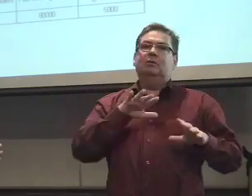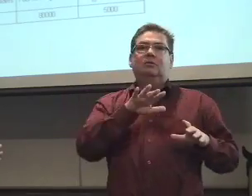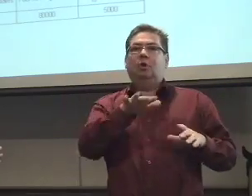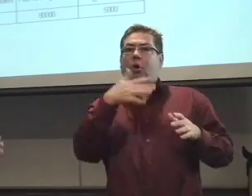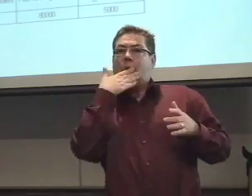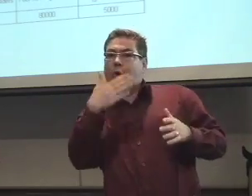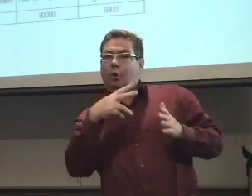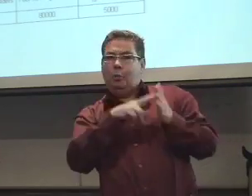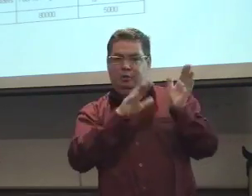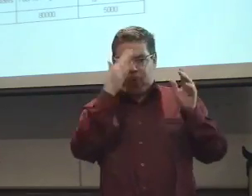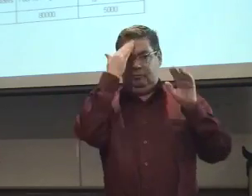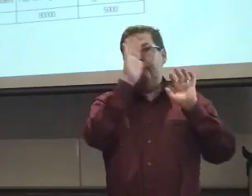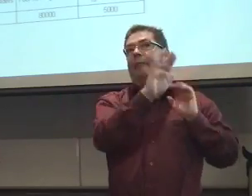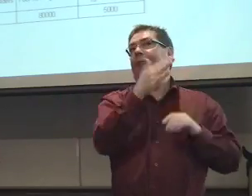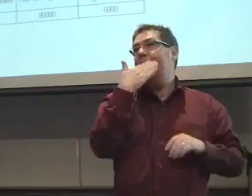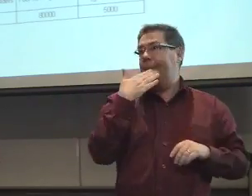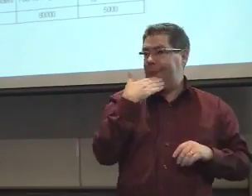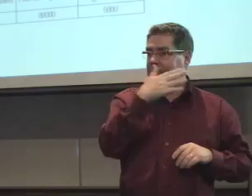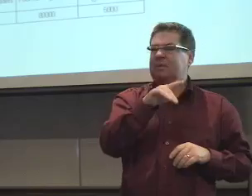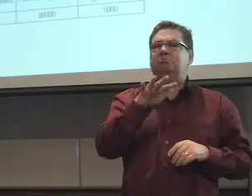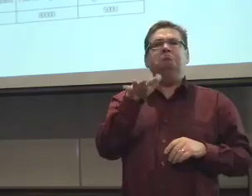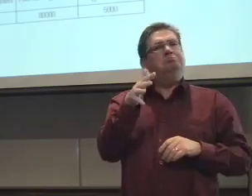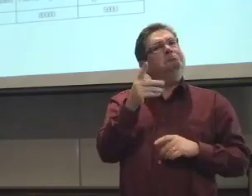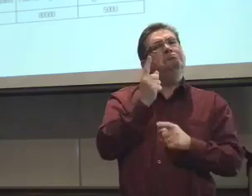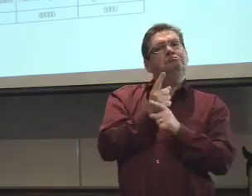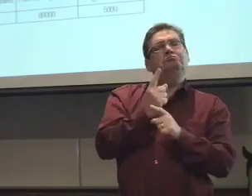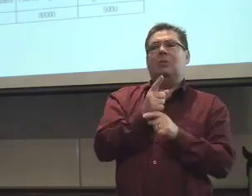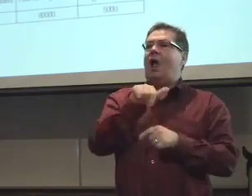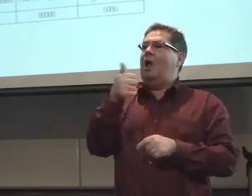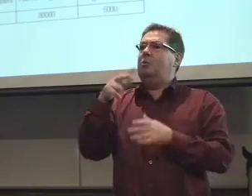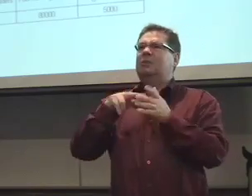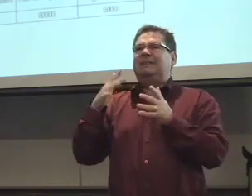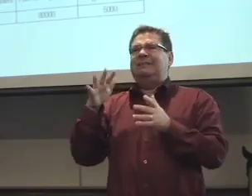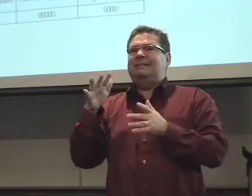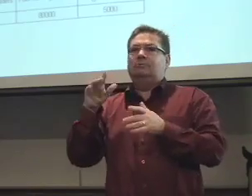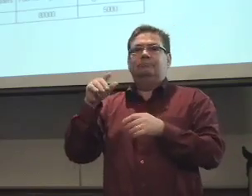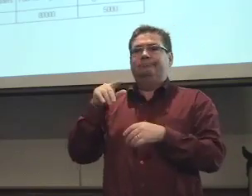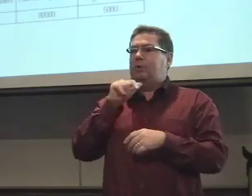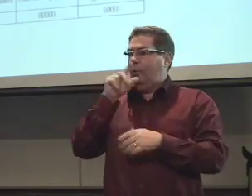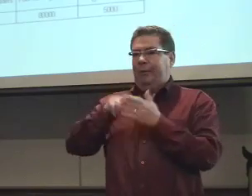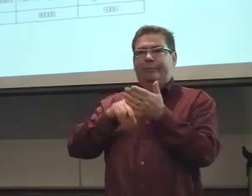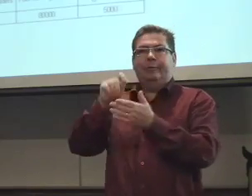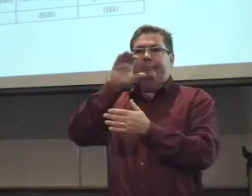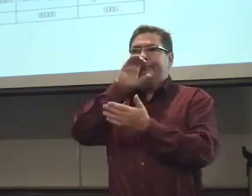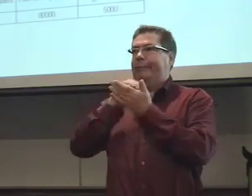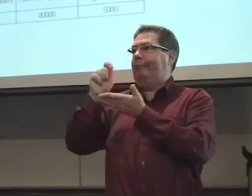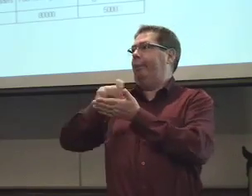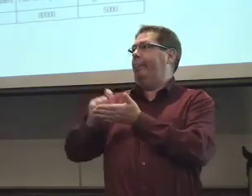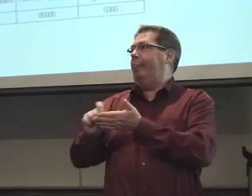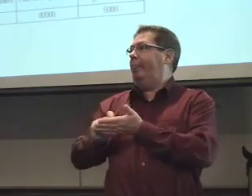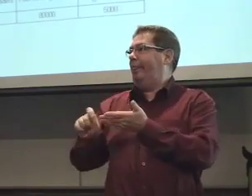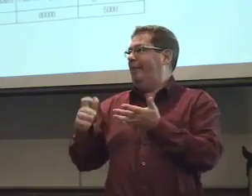good readers, you know who the kids who were kind of middle readers, and you knew the kids that were like coloring pictures and not reading. You just knew.